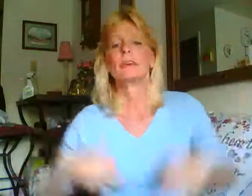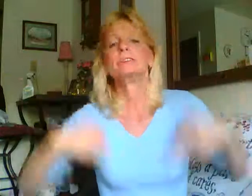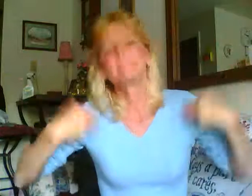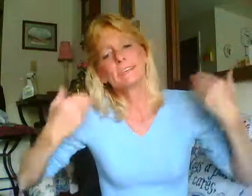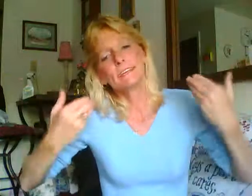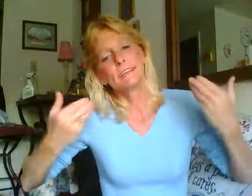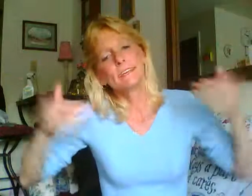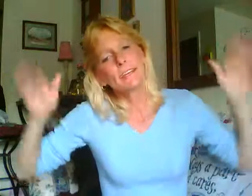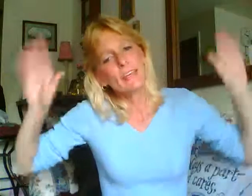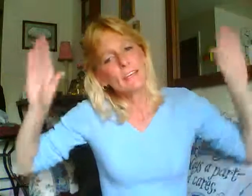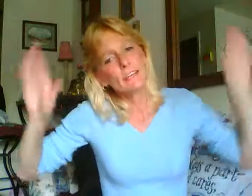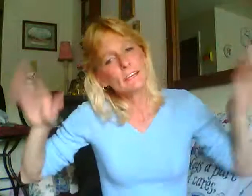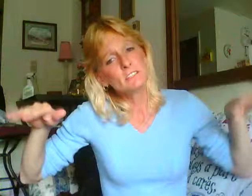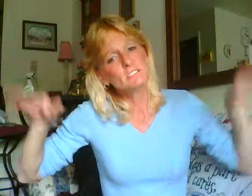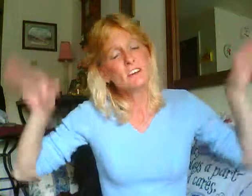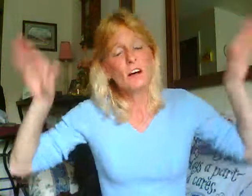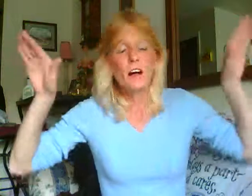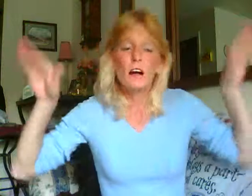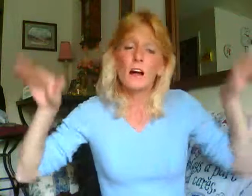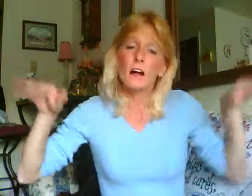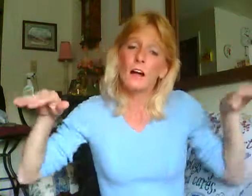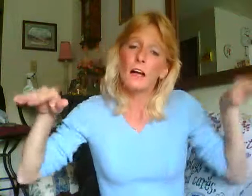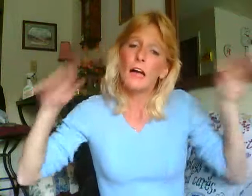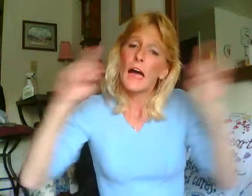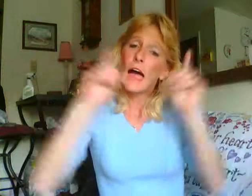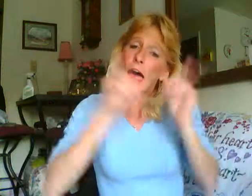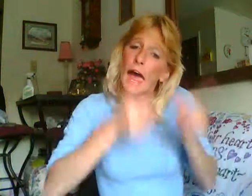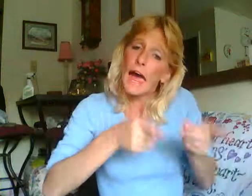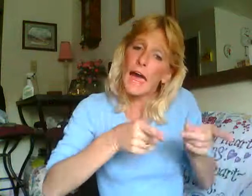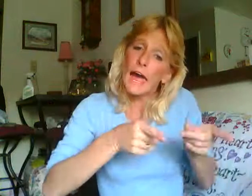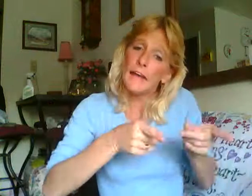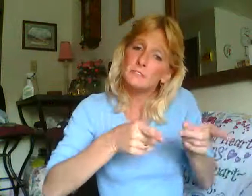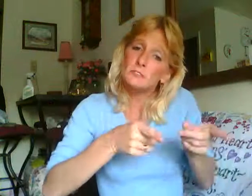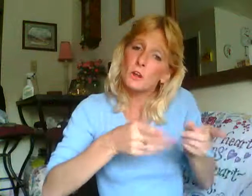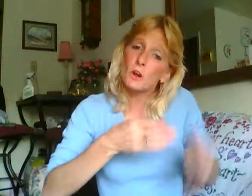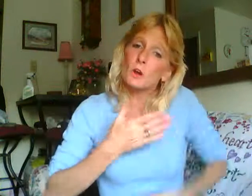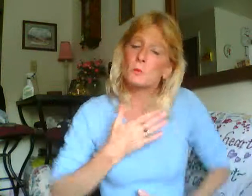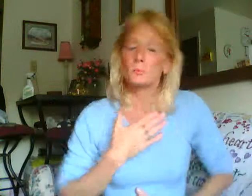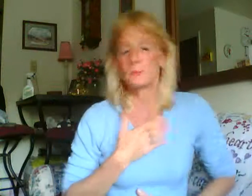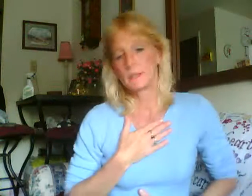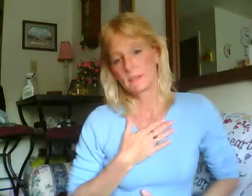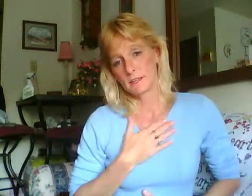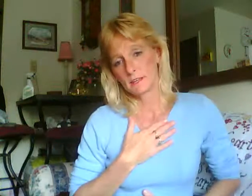Dean Angel, answer me,